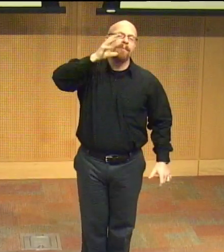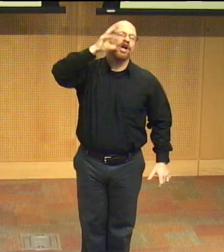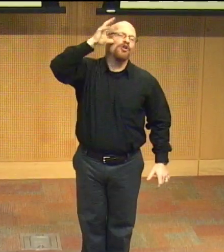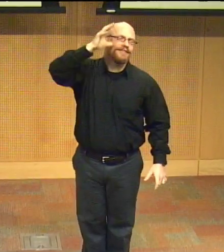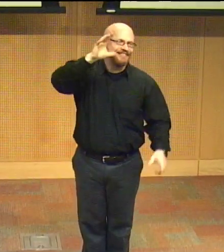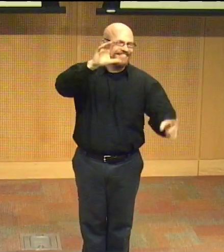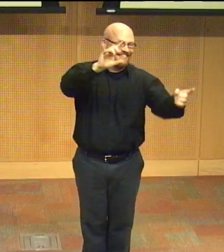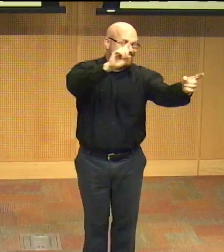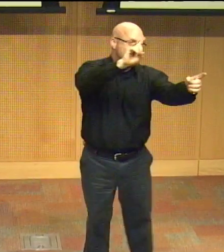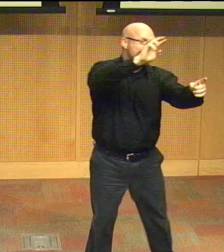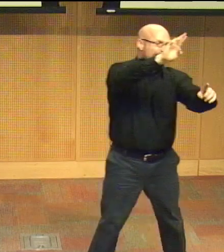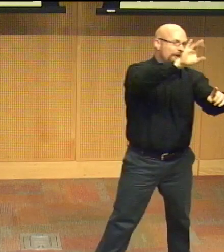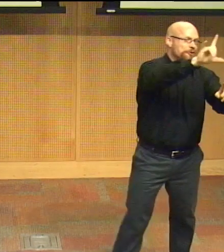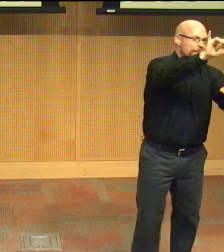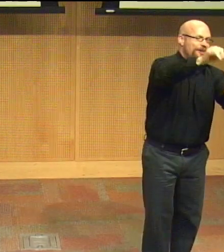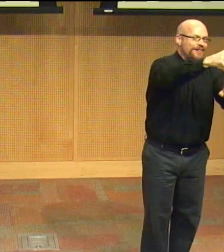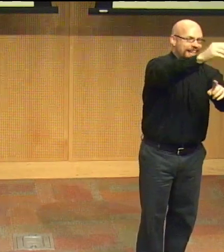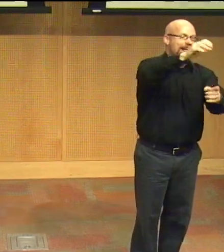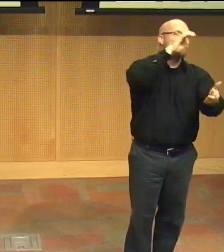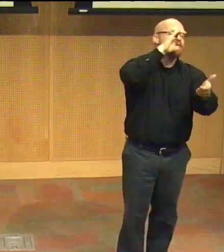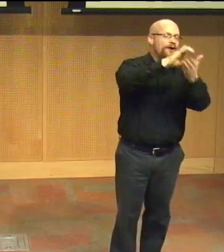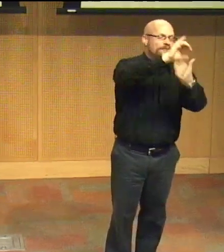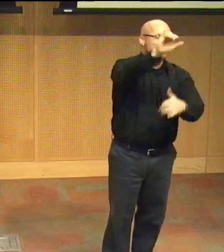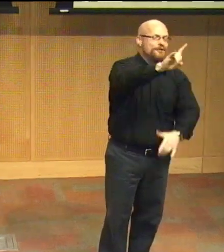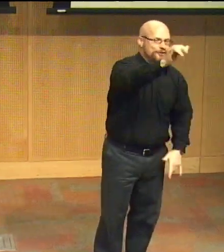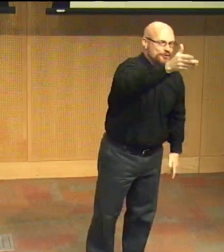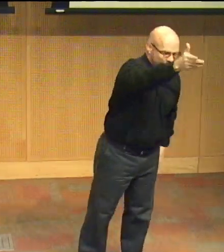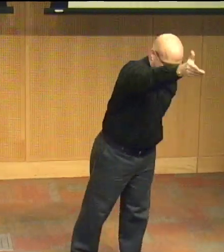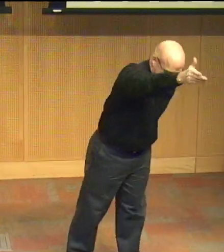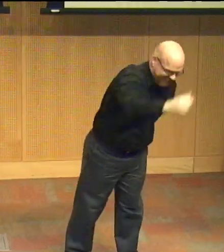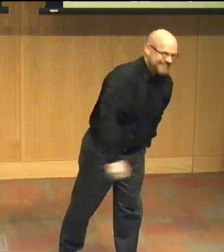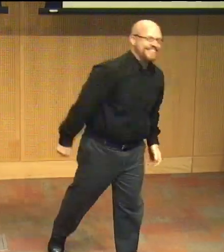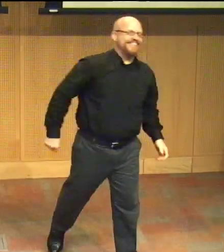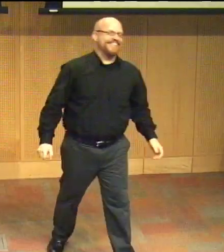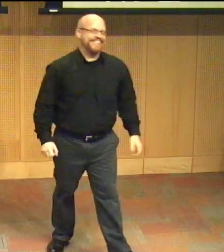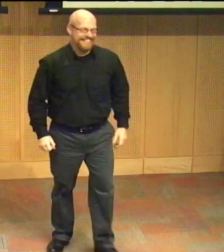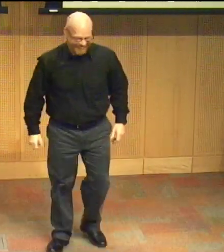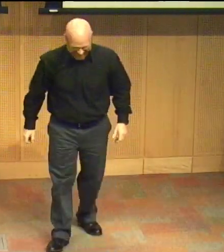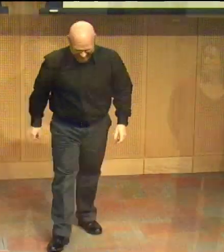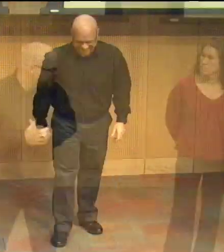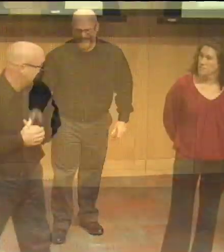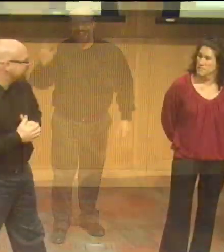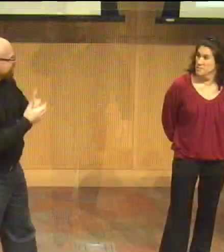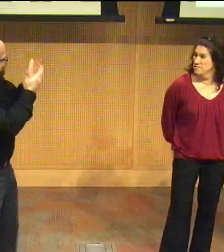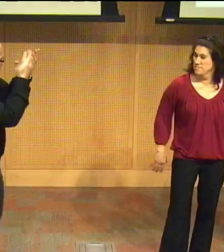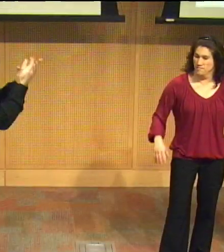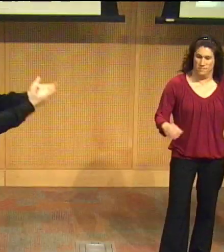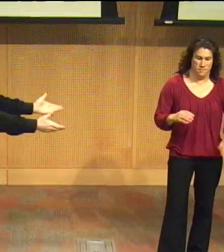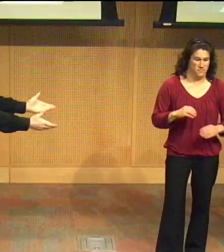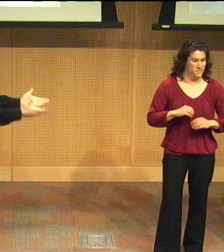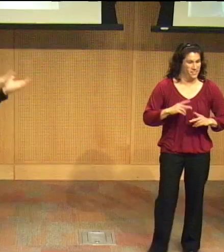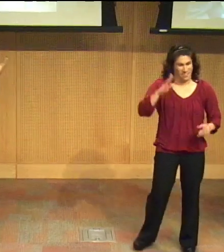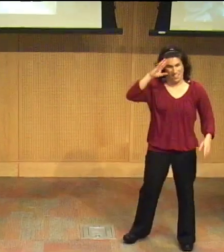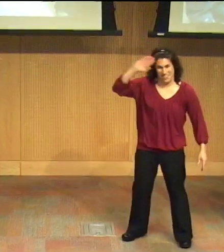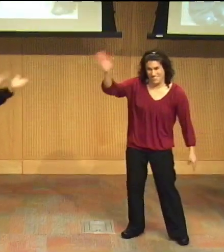And her proud parents, Dr. Buckley and his wife, Judy, are also in the audience. Ladies, thank you. Thank you for being